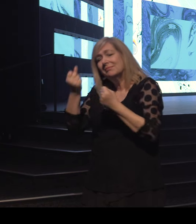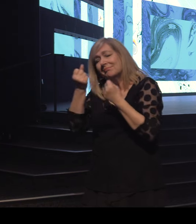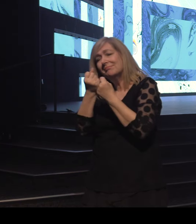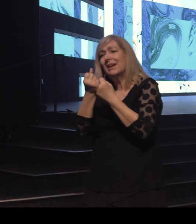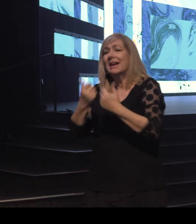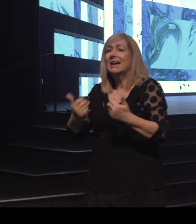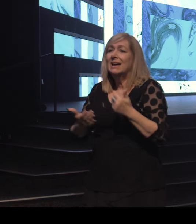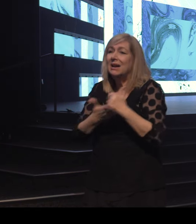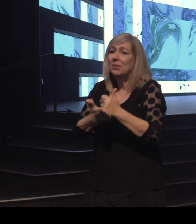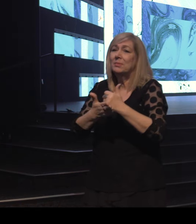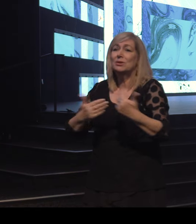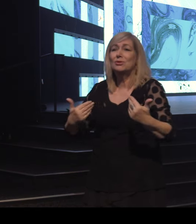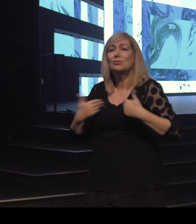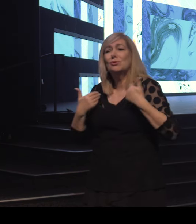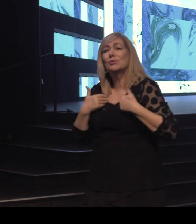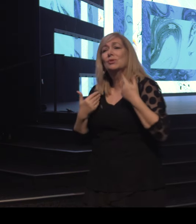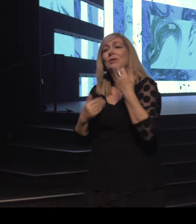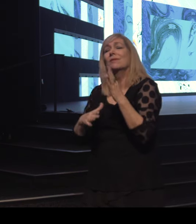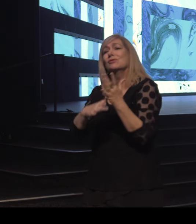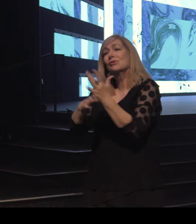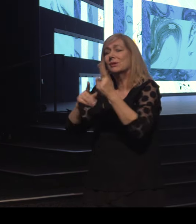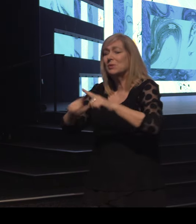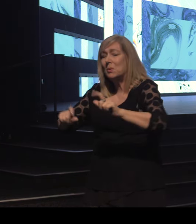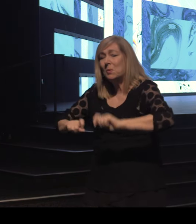Germany to wake up.